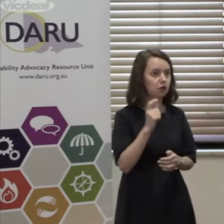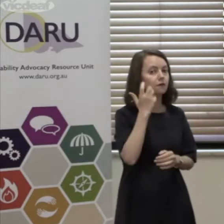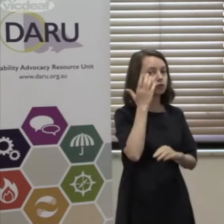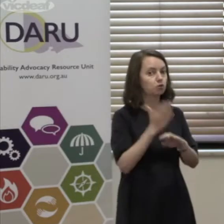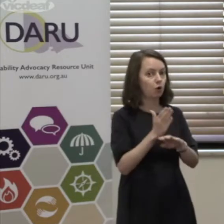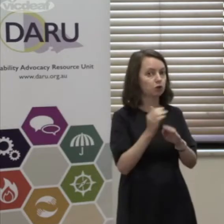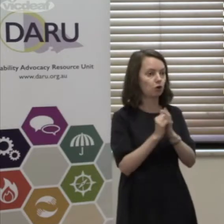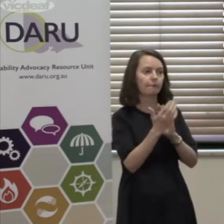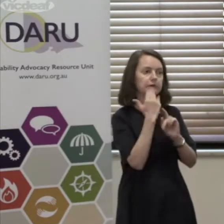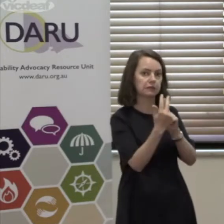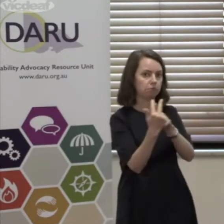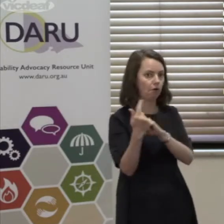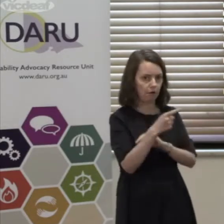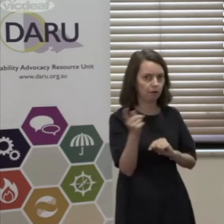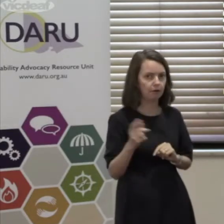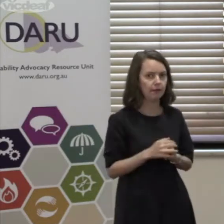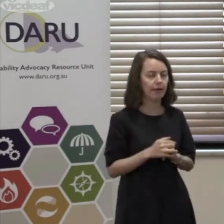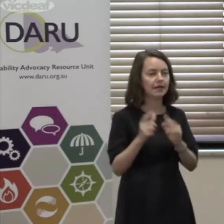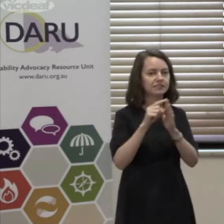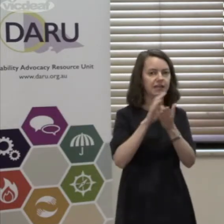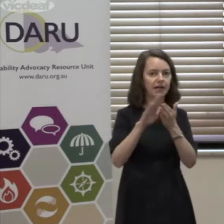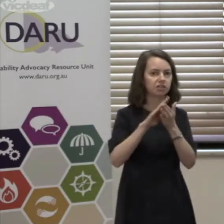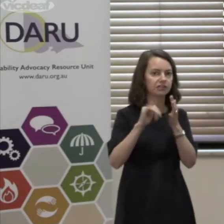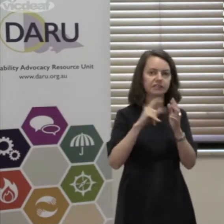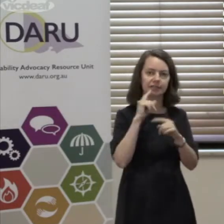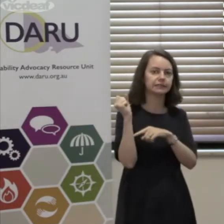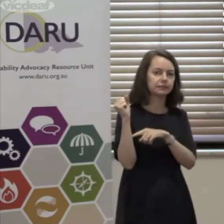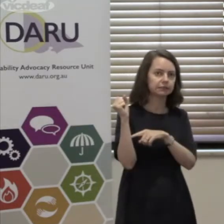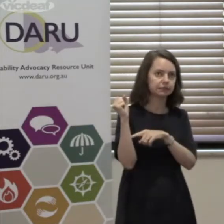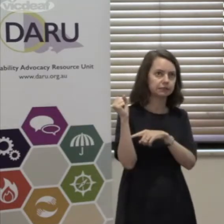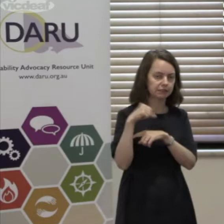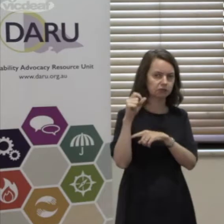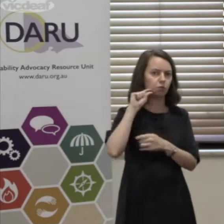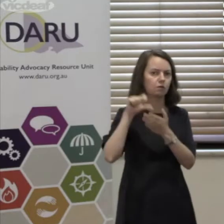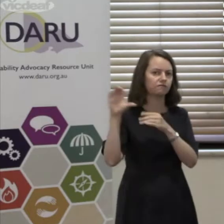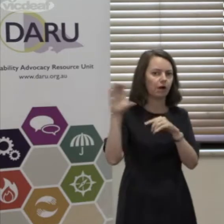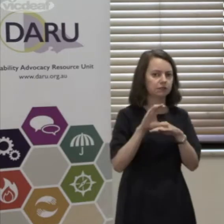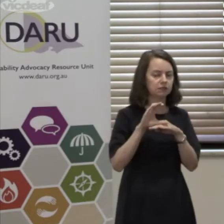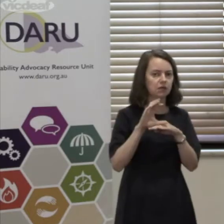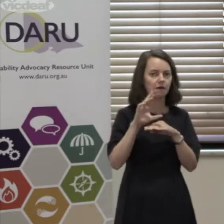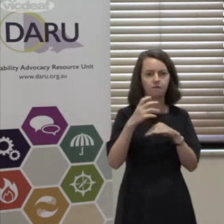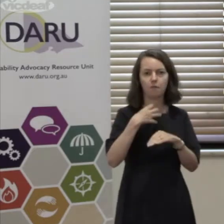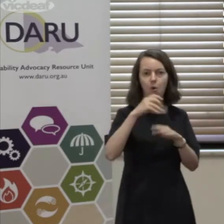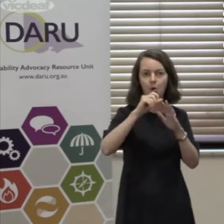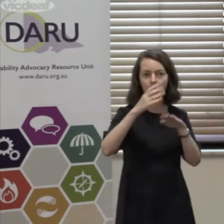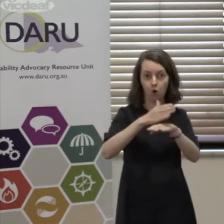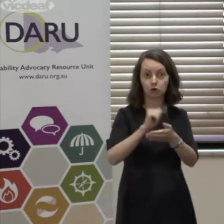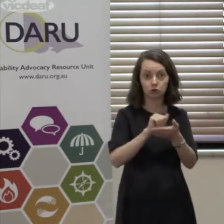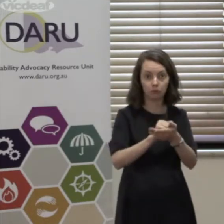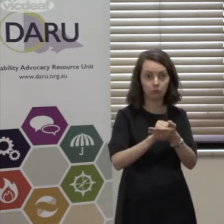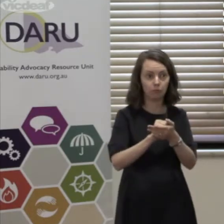also DHHS have just informed us that they're going to fund some more. So we